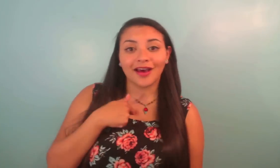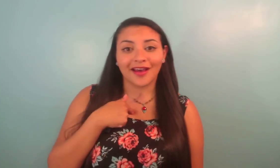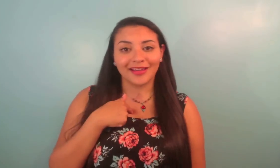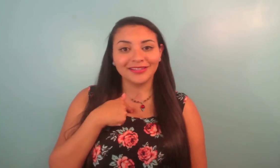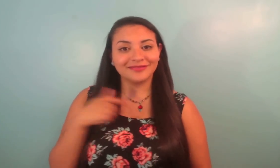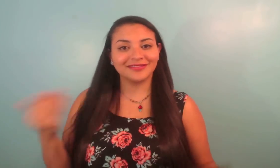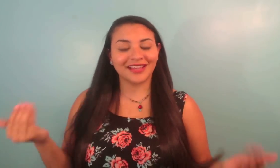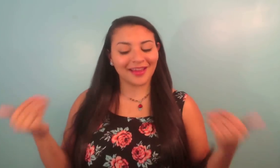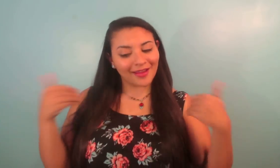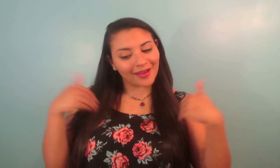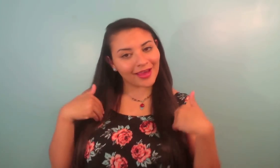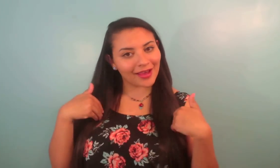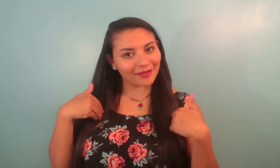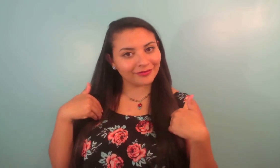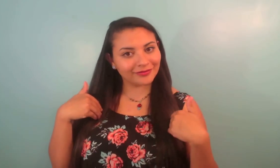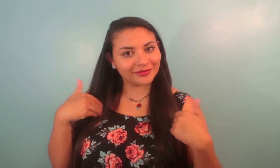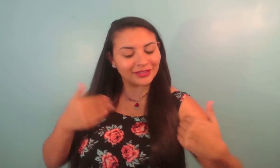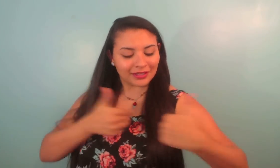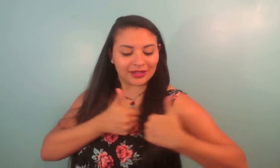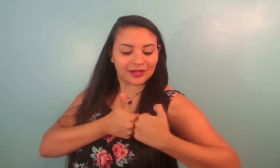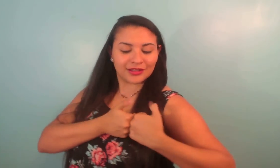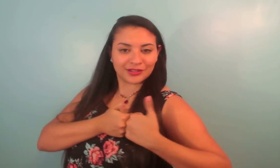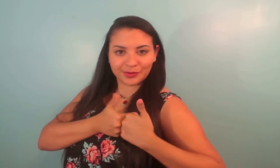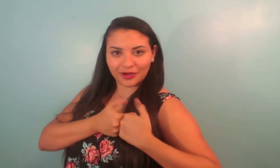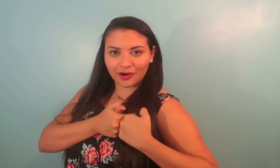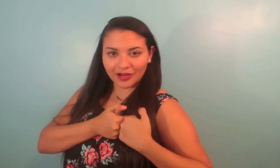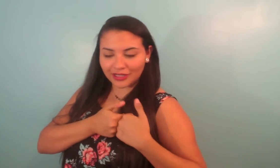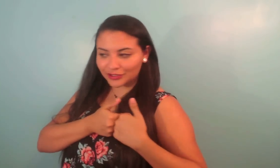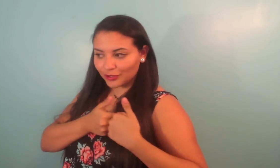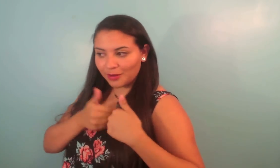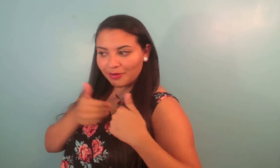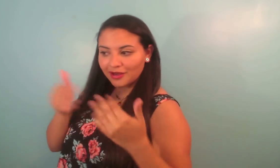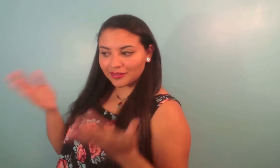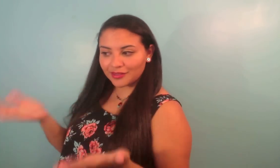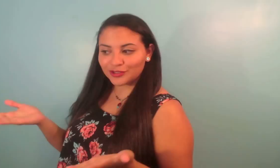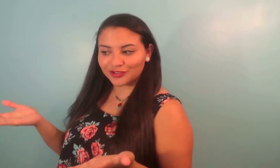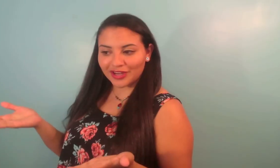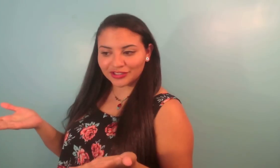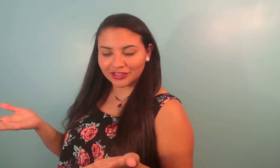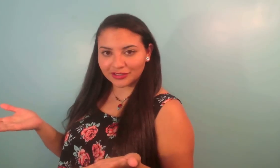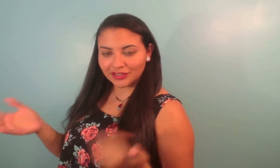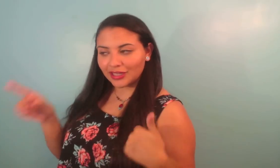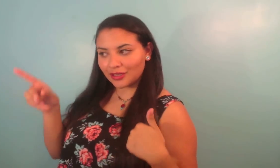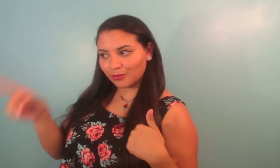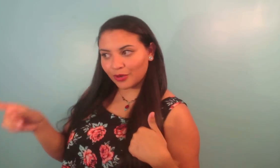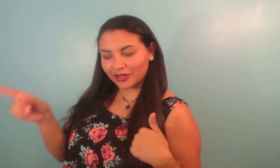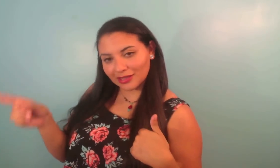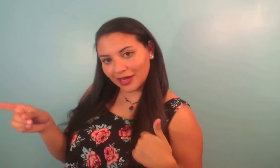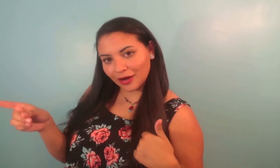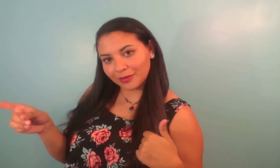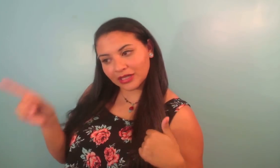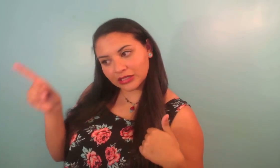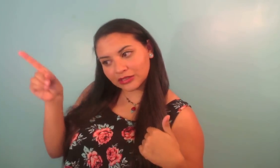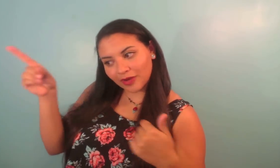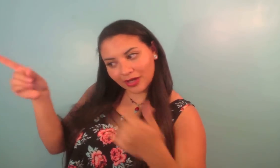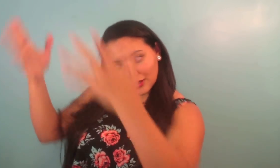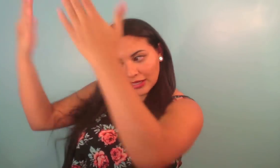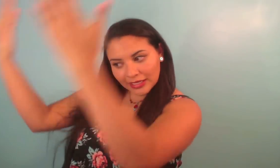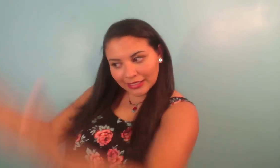I have a sweetheart, and I turned my body in this direction and pointed there because right